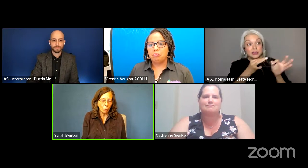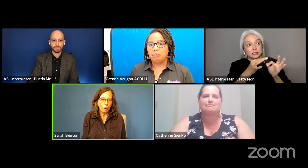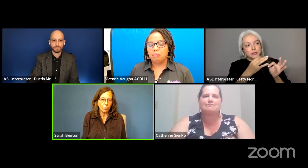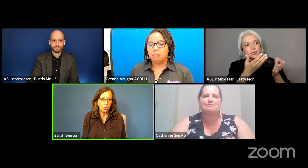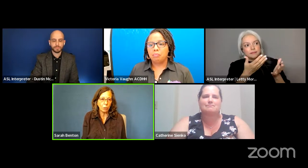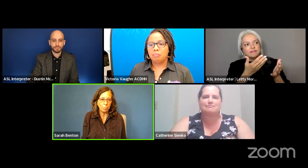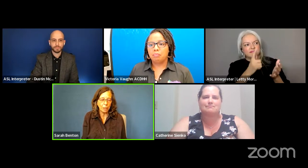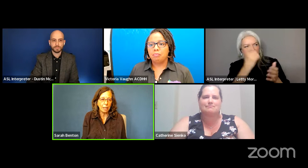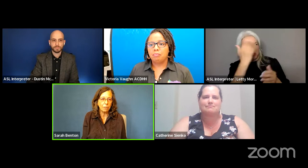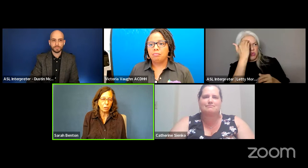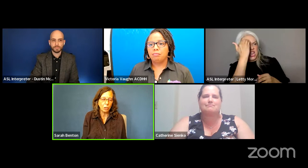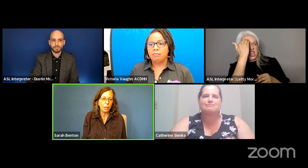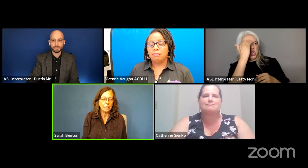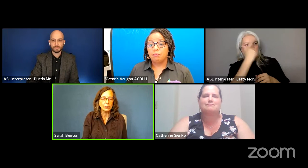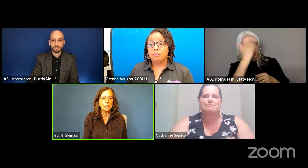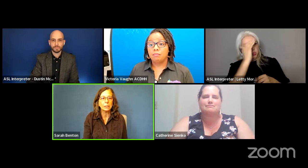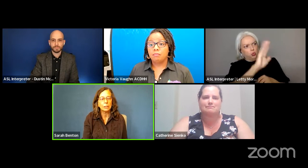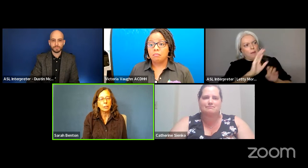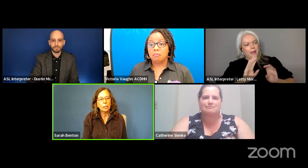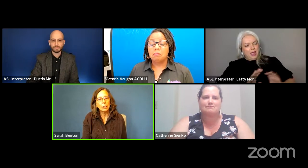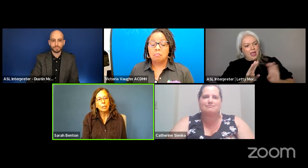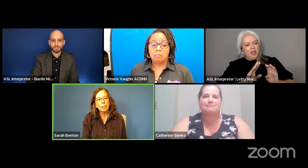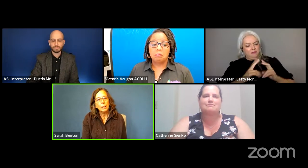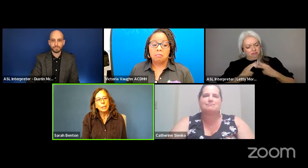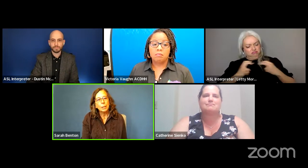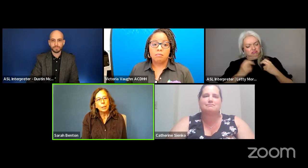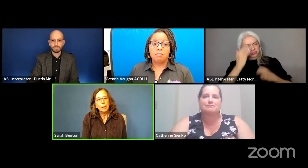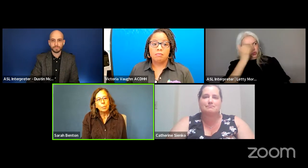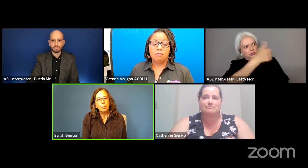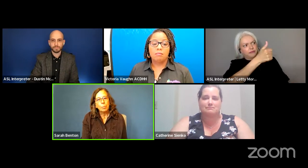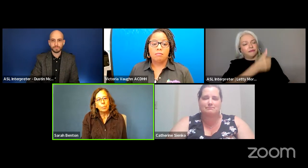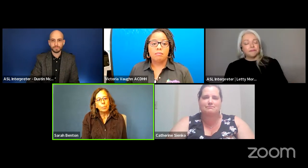be aware of your behavior and your actions.